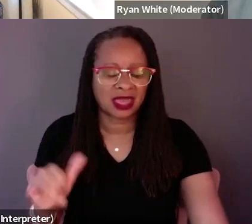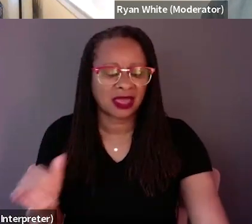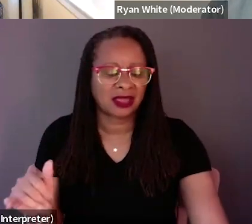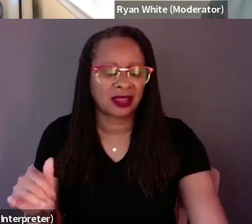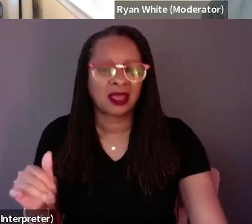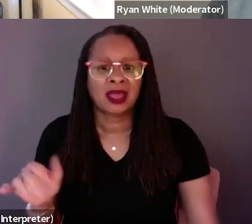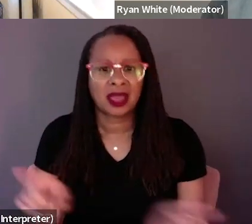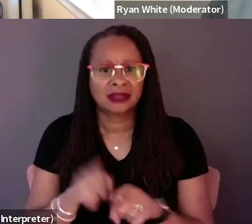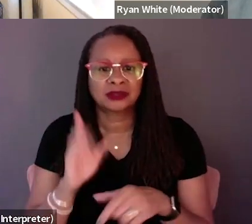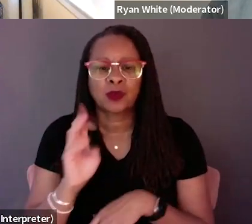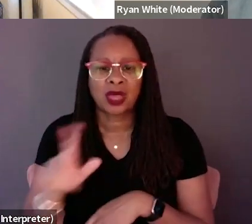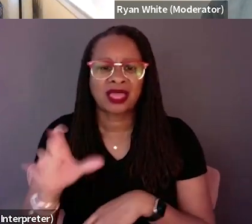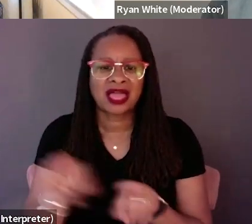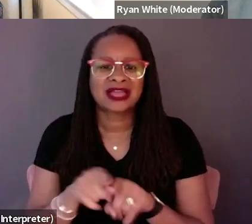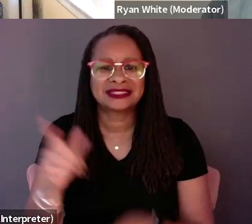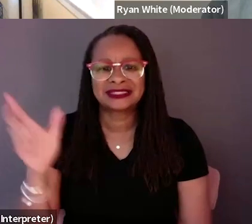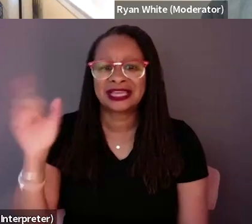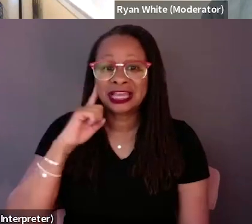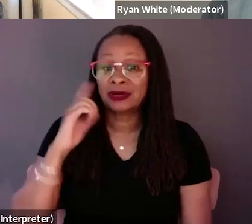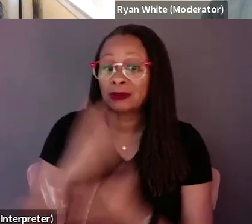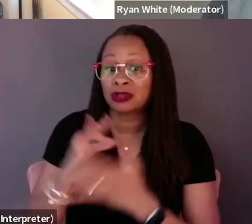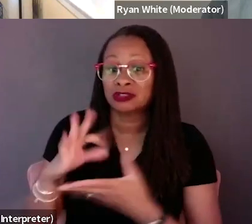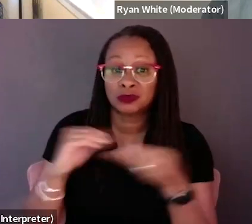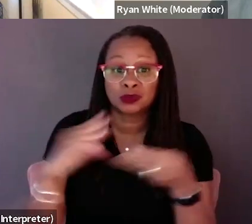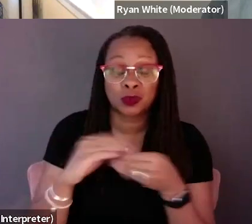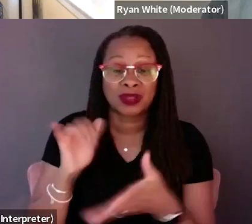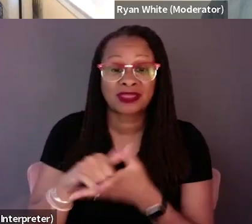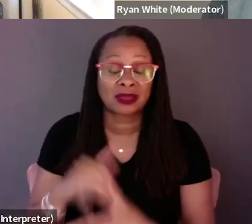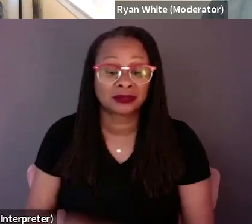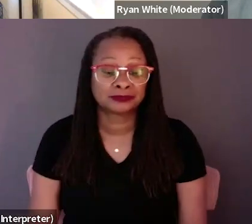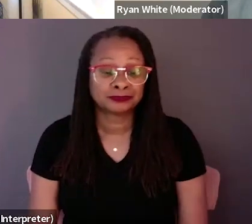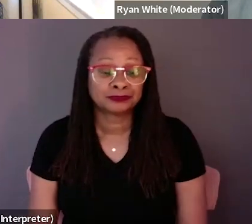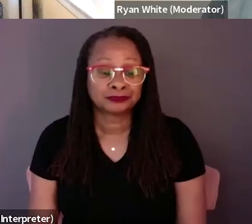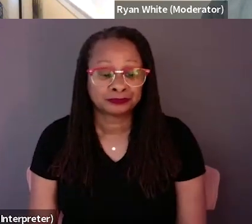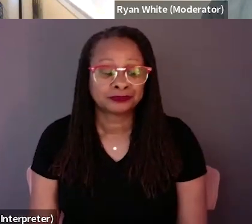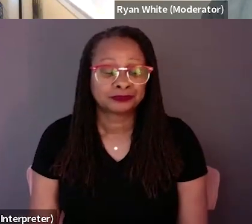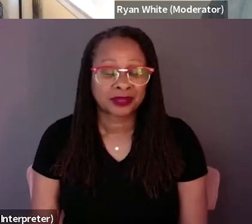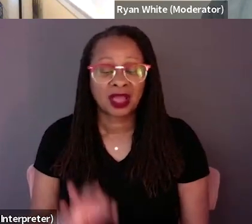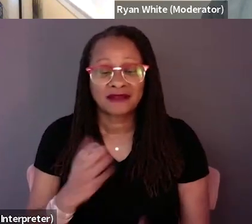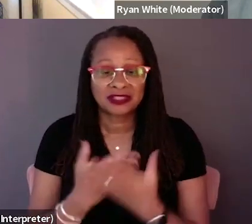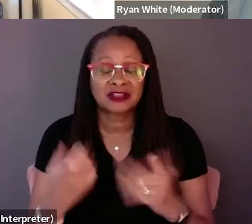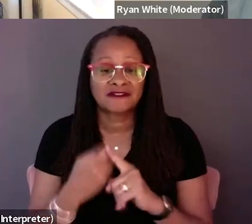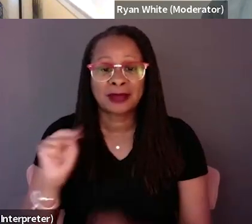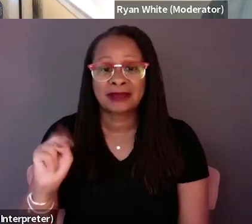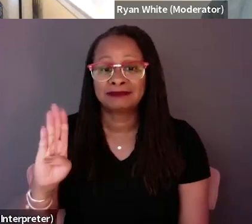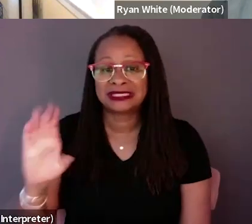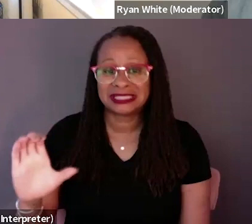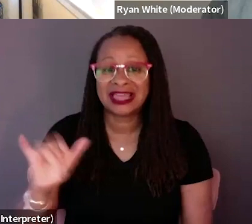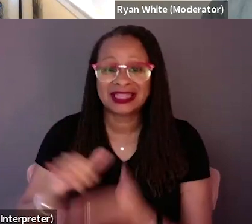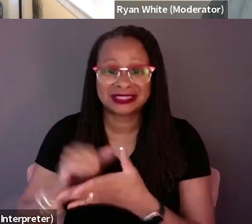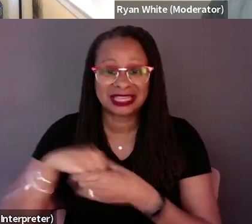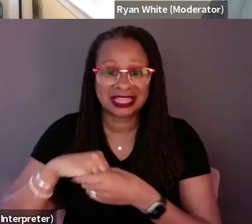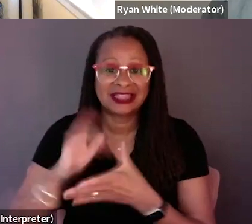as well as hearing the parts of the story that of the stuff from NBC that's in